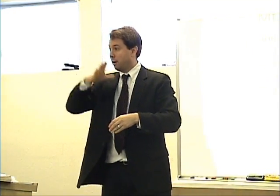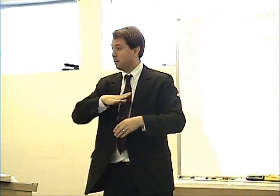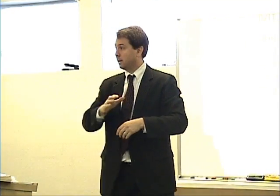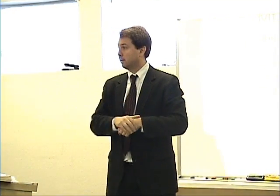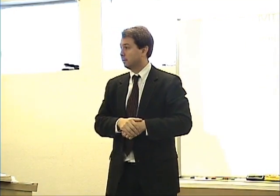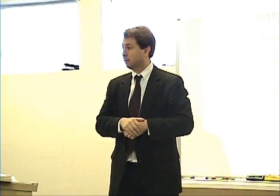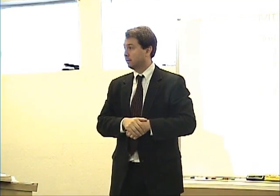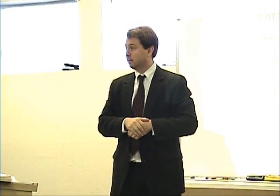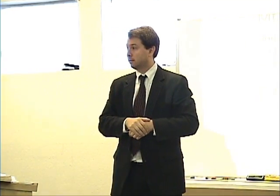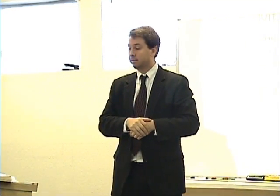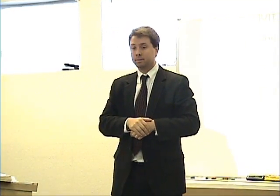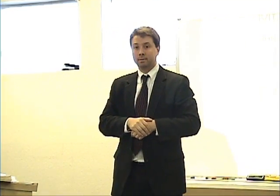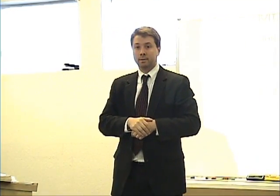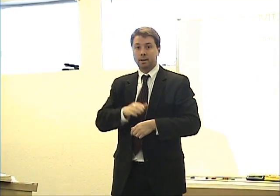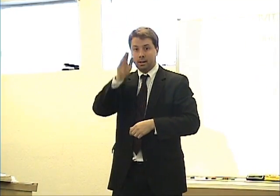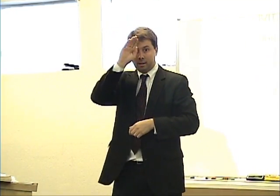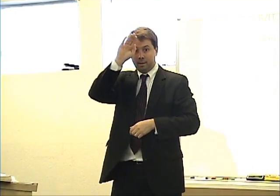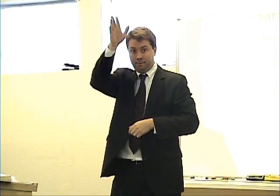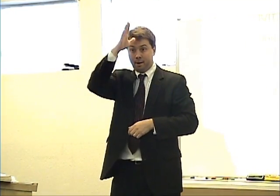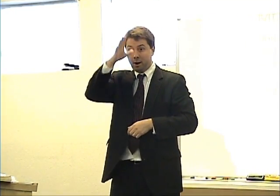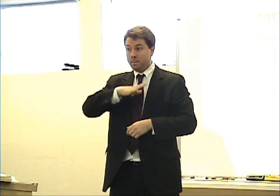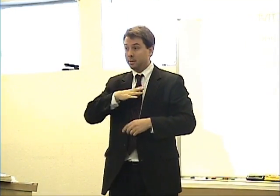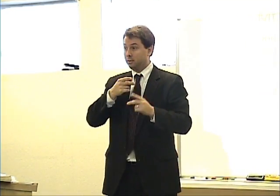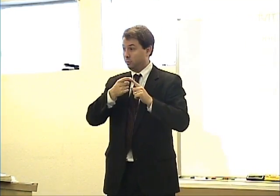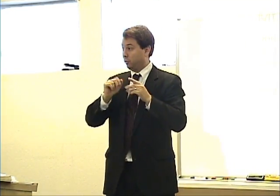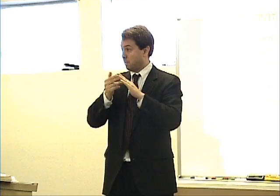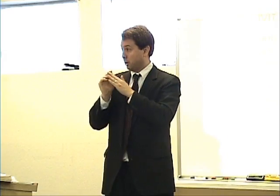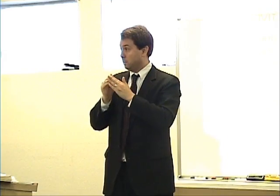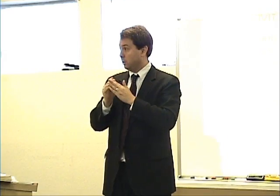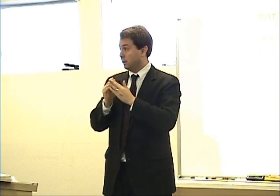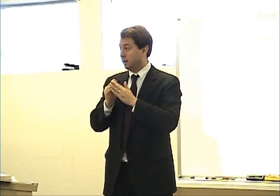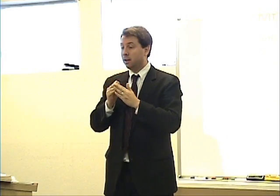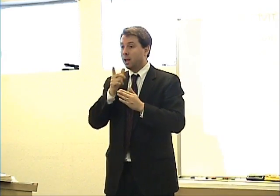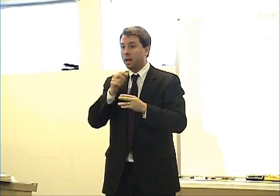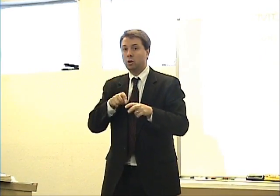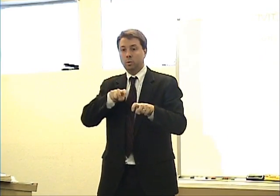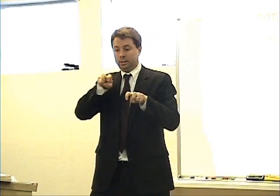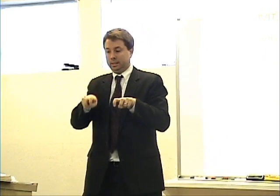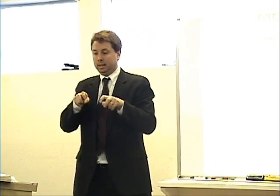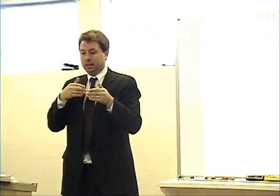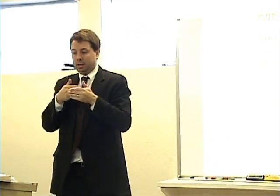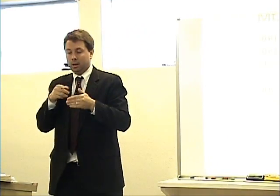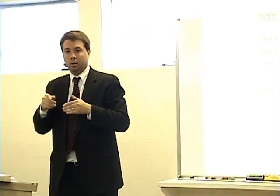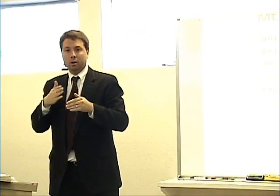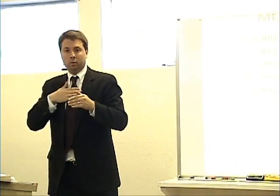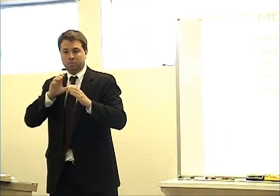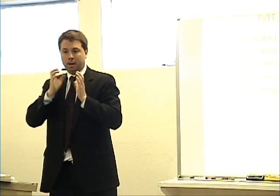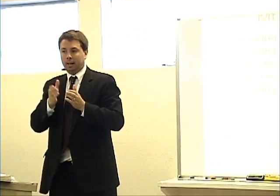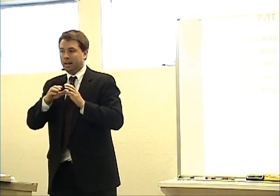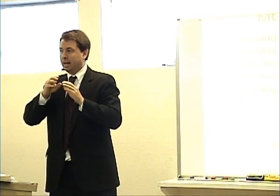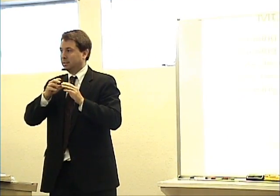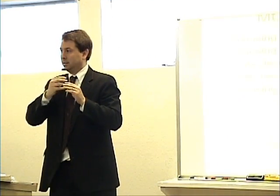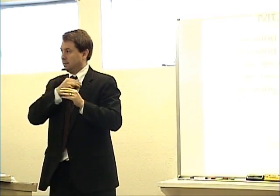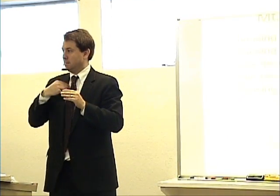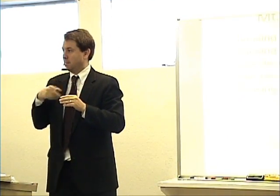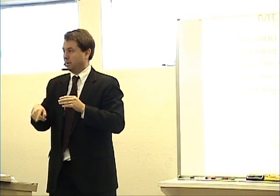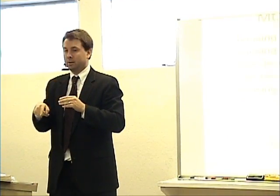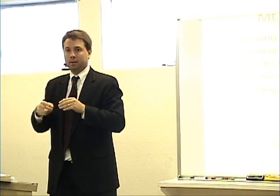fireman. The fireman was from our community and who was sitting here to my class member.